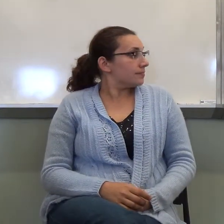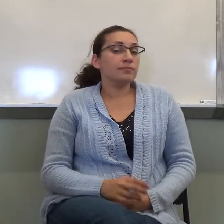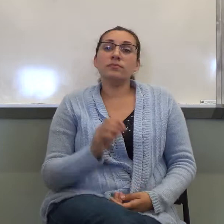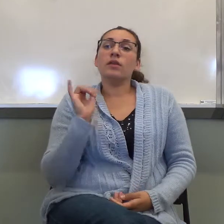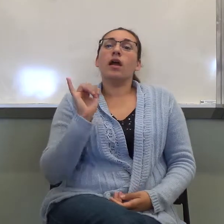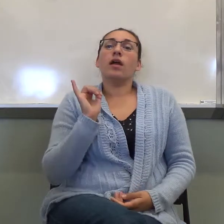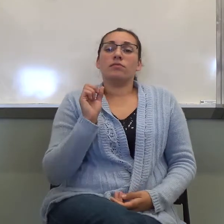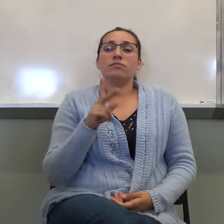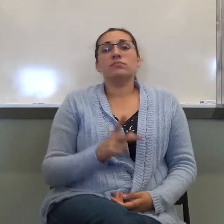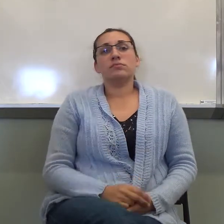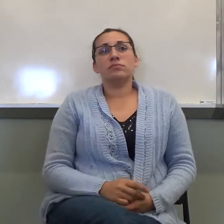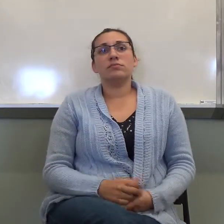So I've got three negatives.